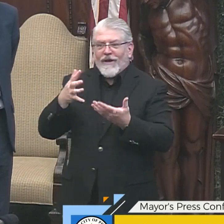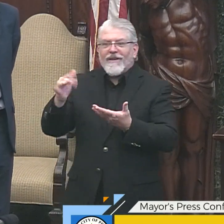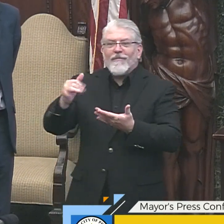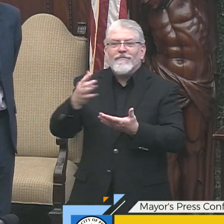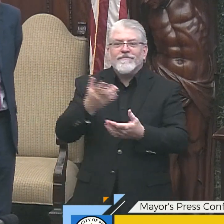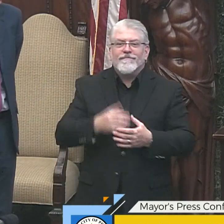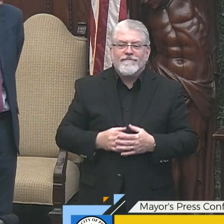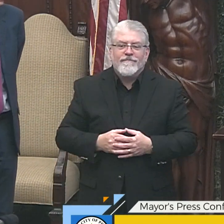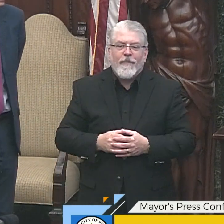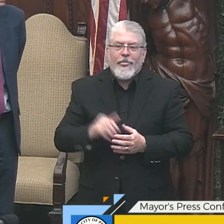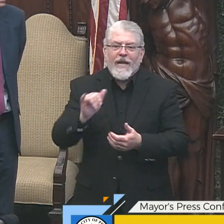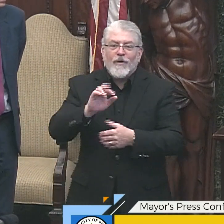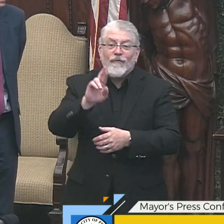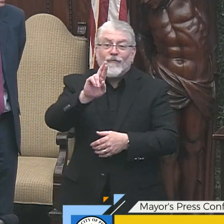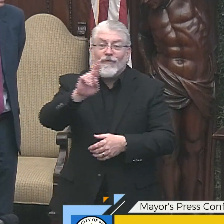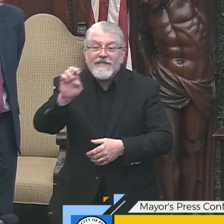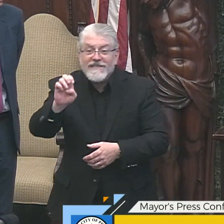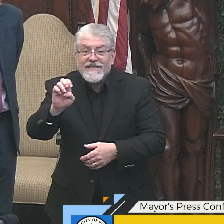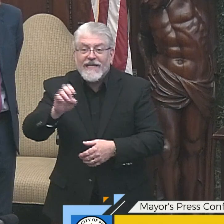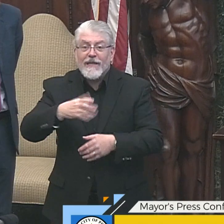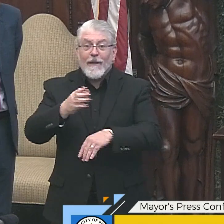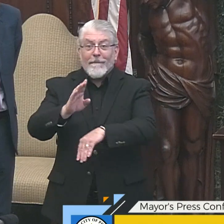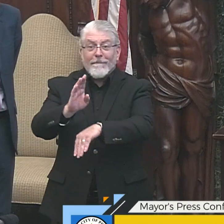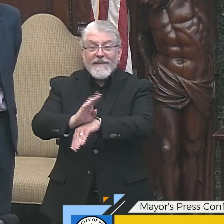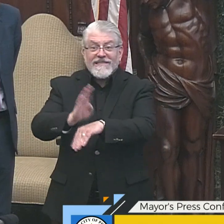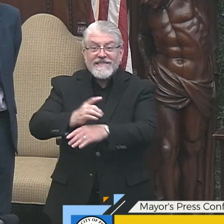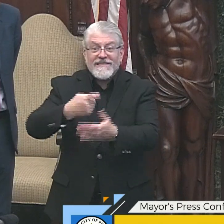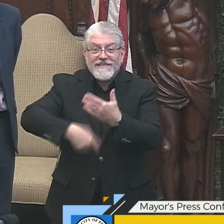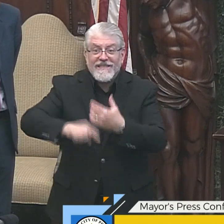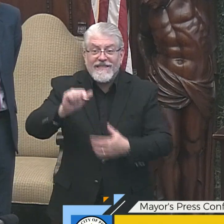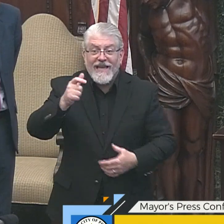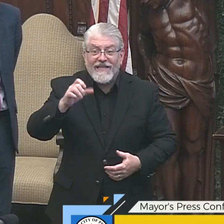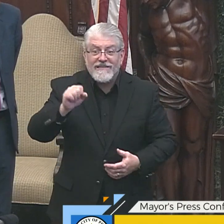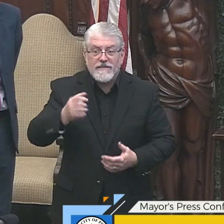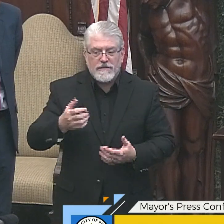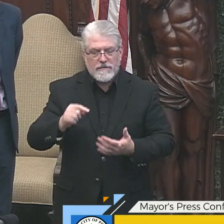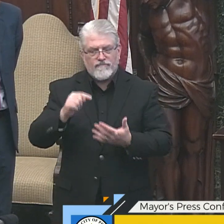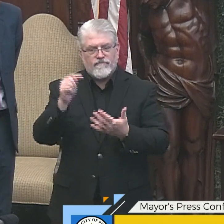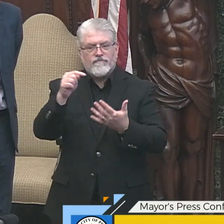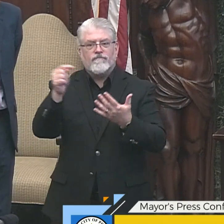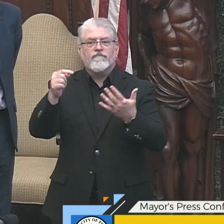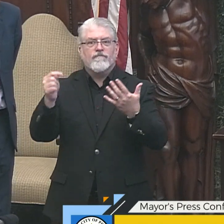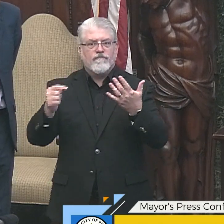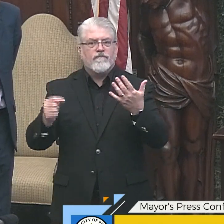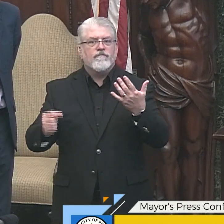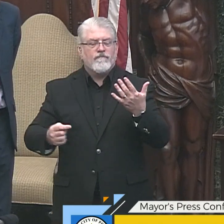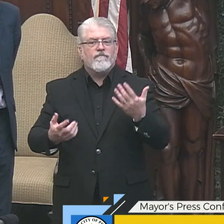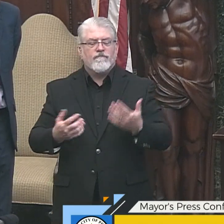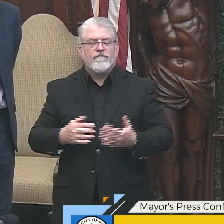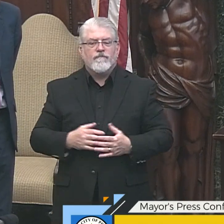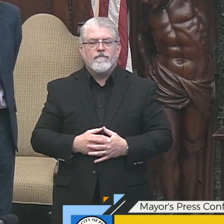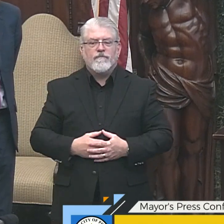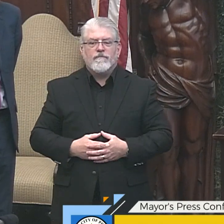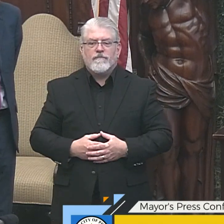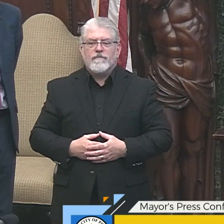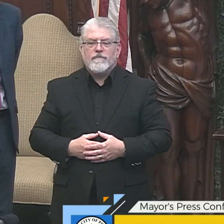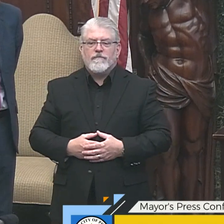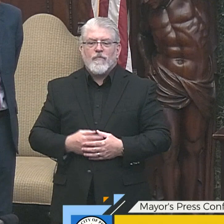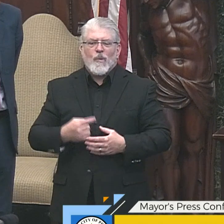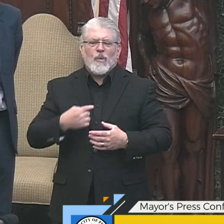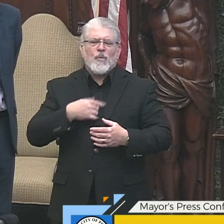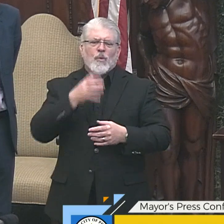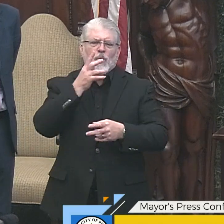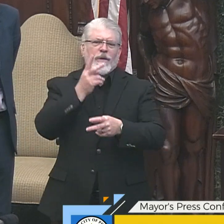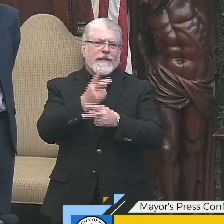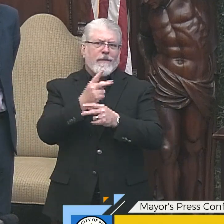consequences and wage tax consequences potentially. So Rob DeBoe is very good at finding those numbers, and we'll